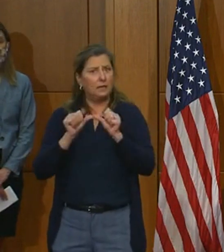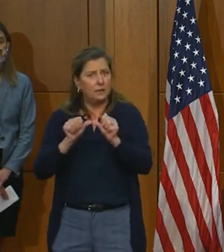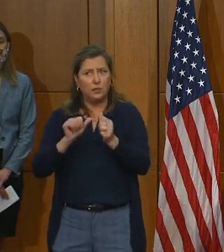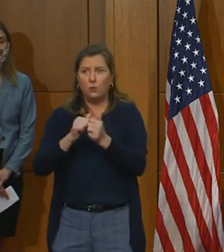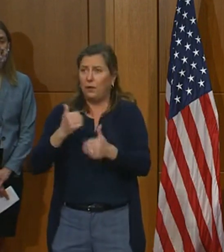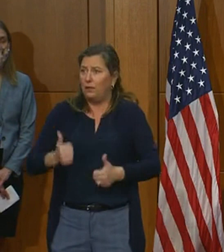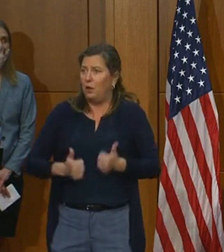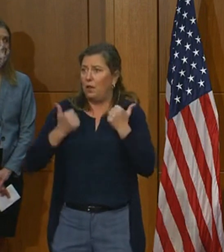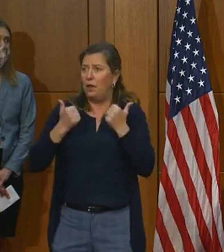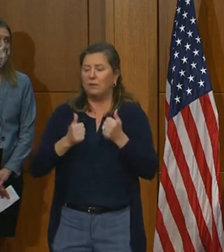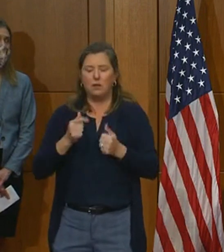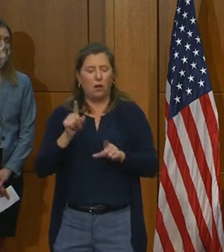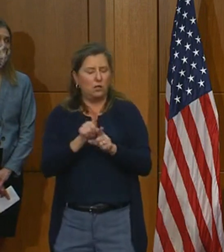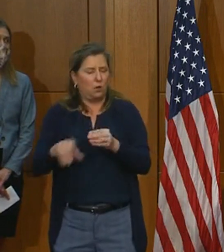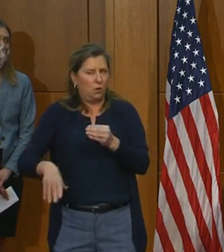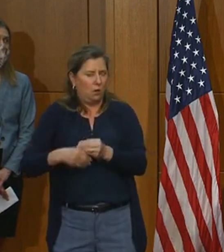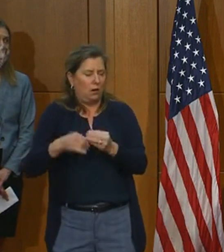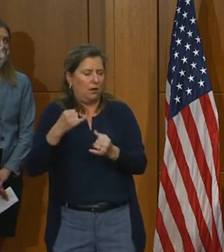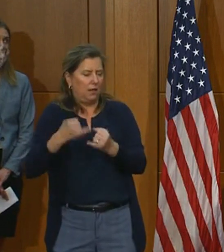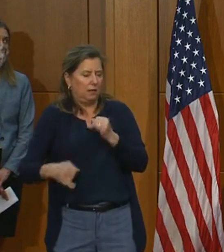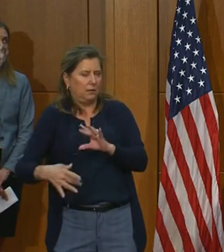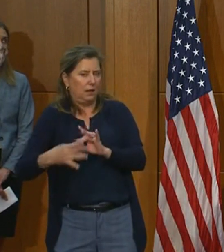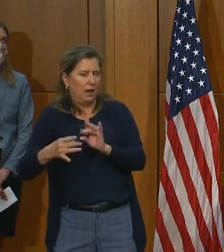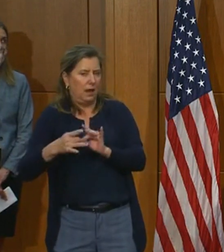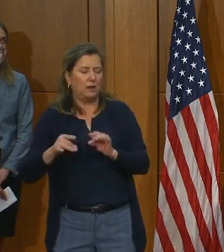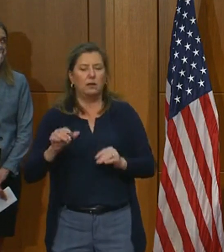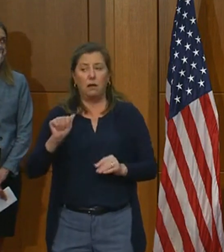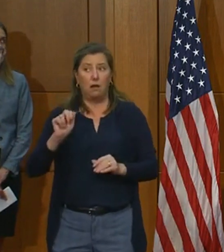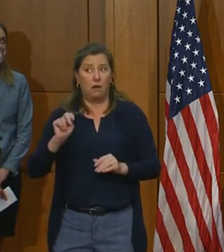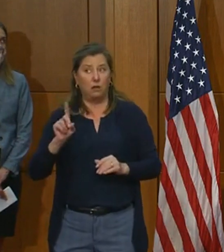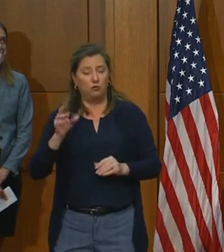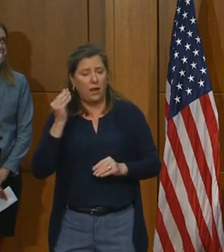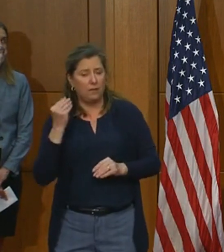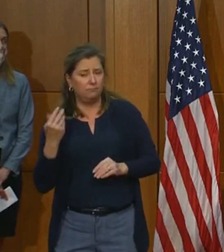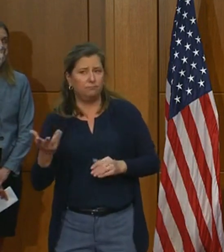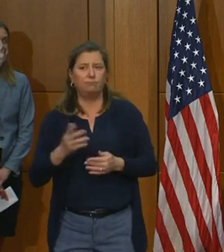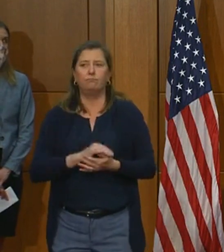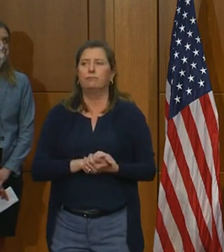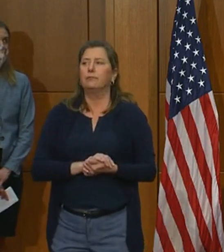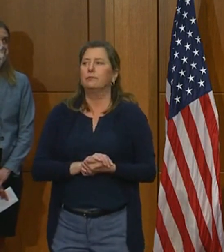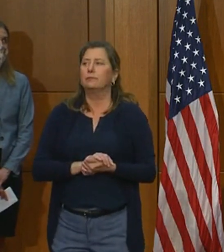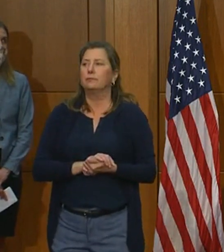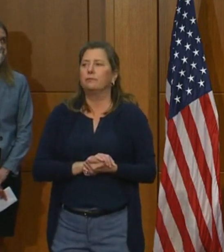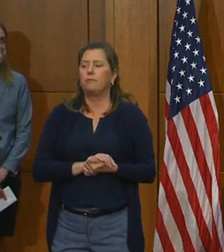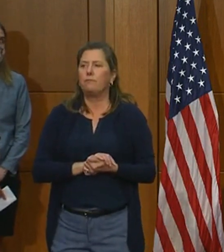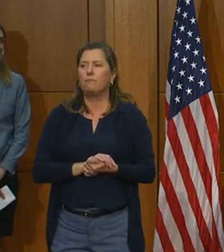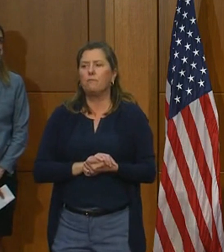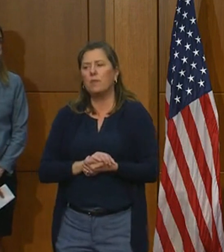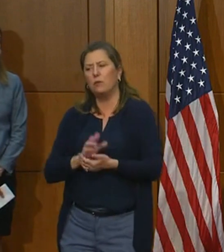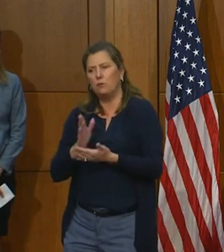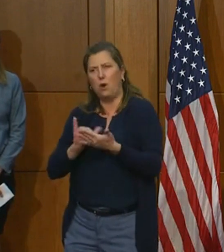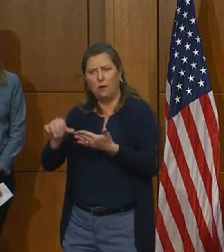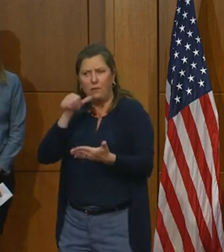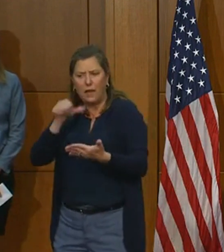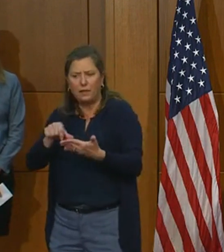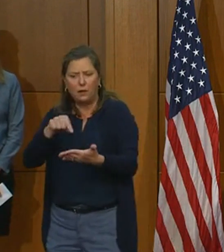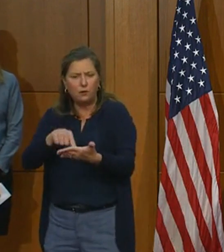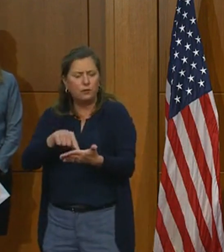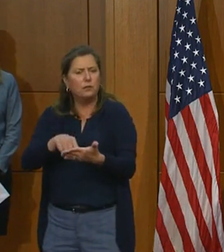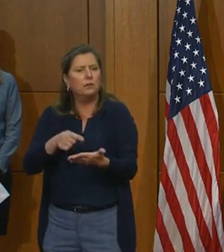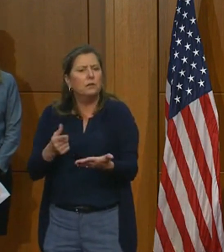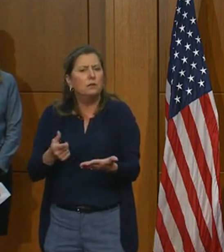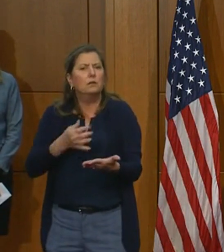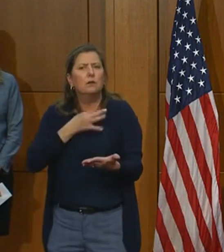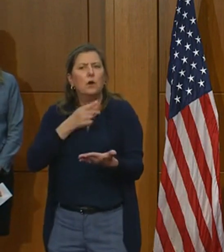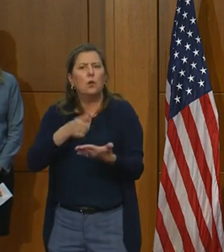their lives. And one last thing I will mention too, Andre, that's part of that and was addressed in their letters is what about